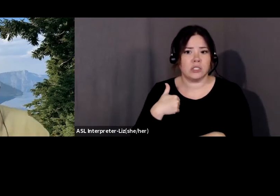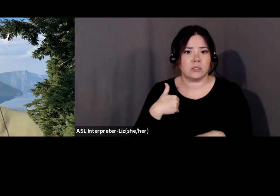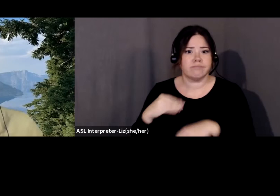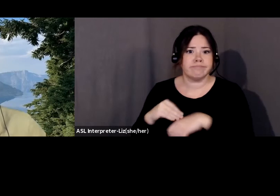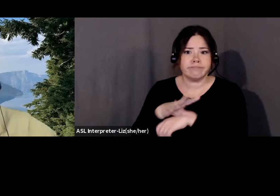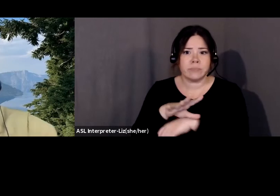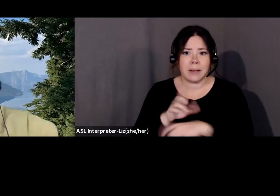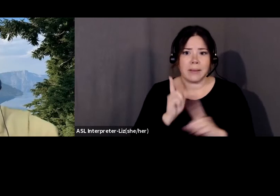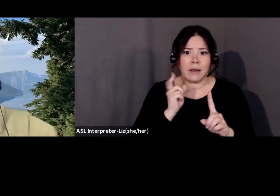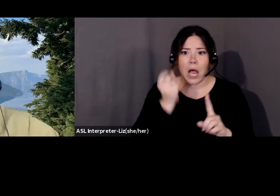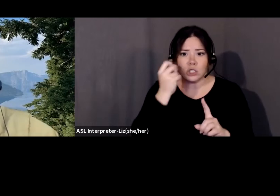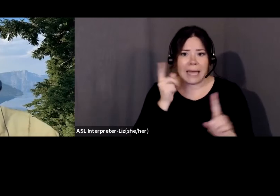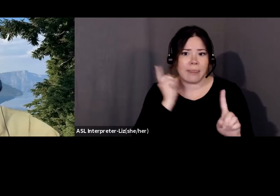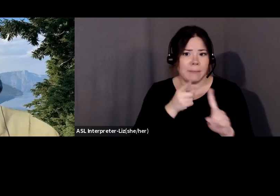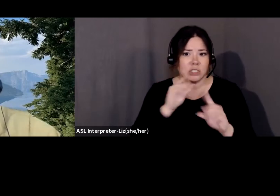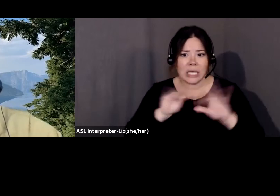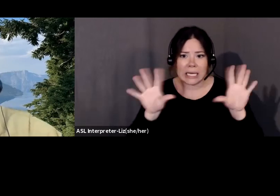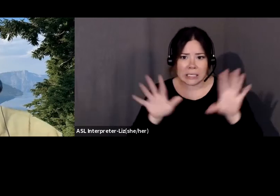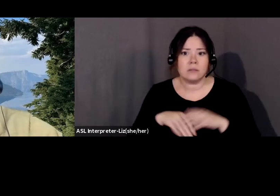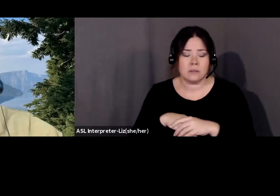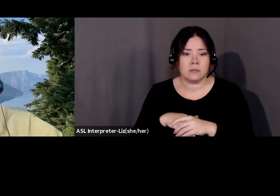you help members